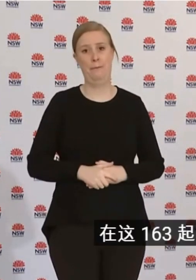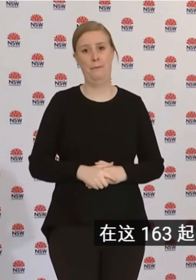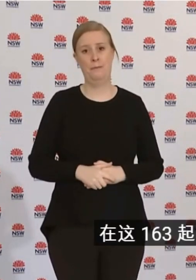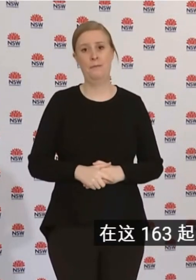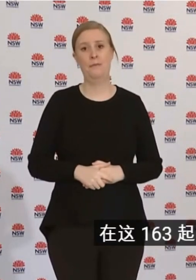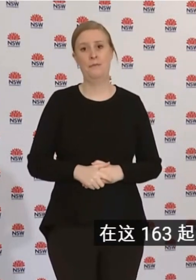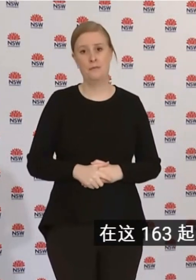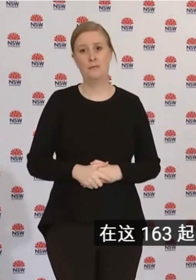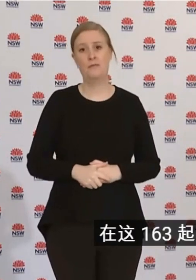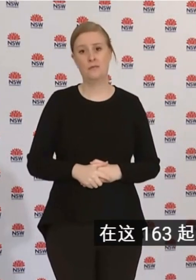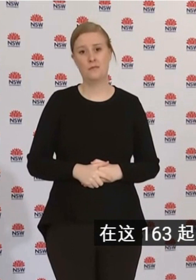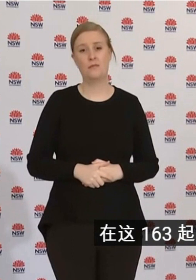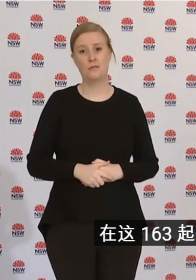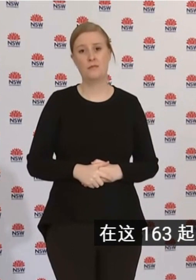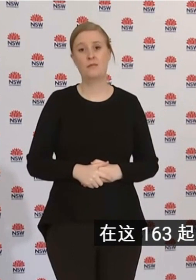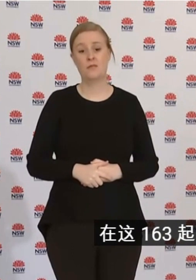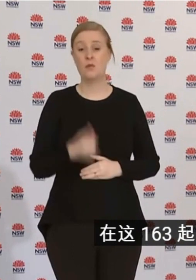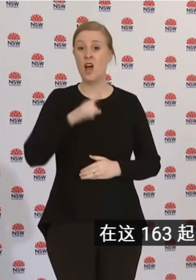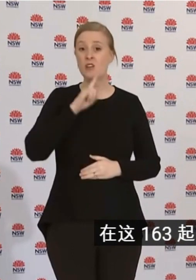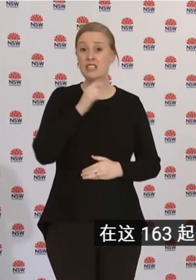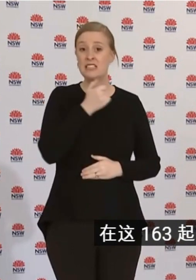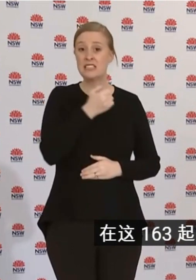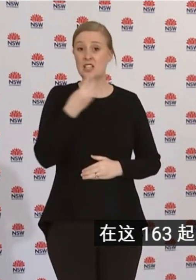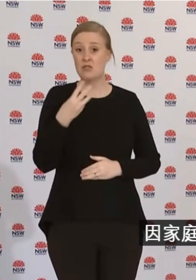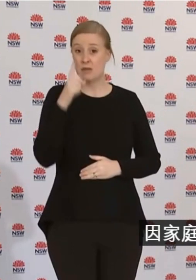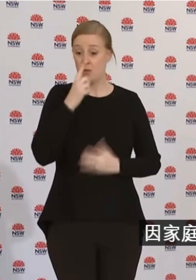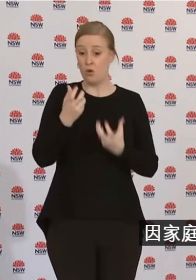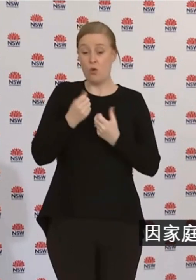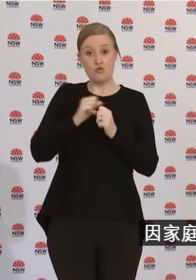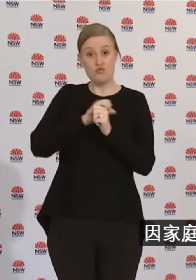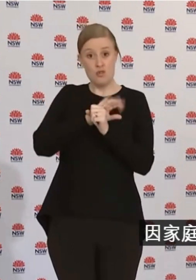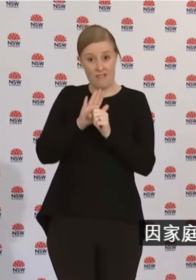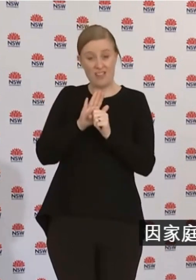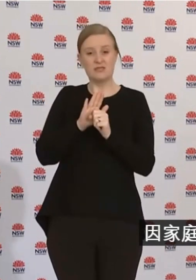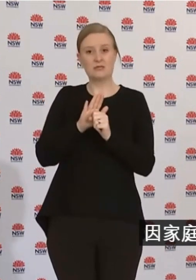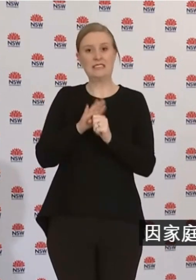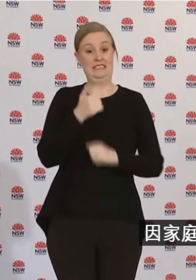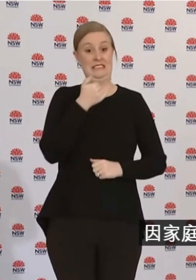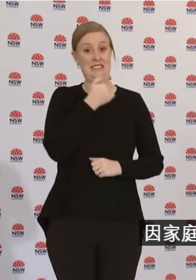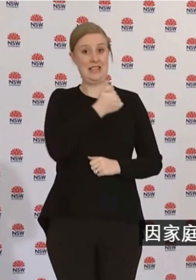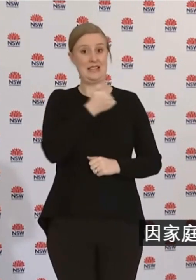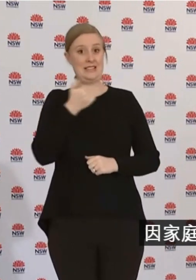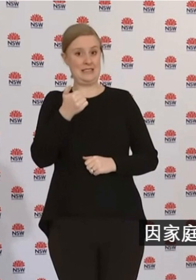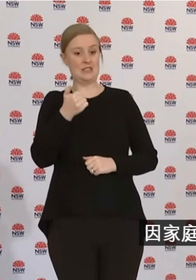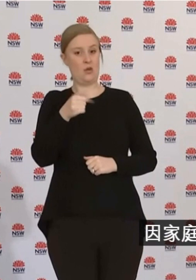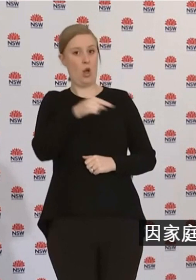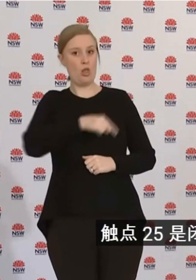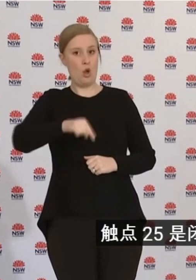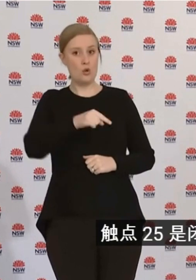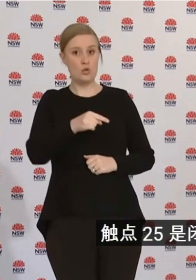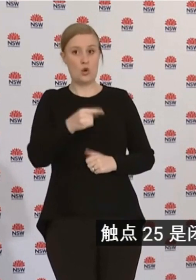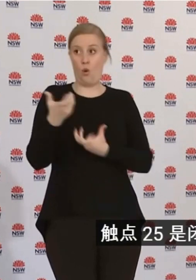Out of that 163 cases, there were 66 cases that arose directly as a result of being